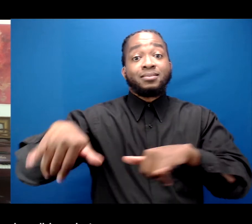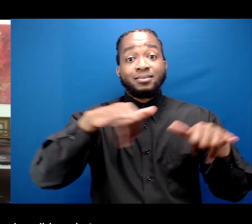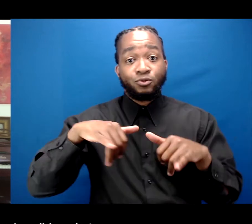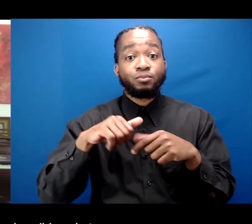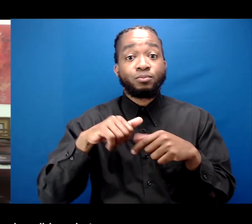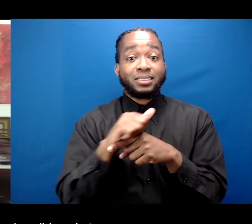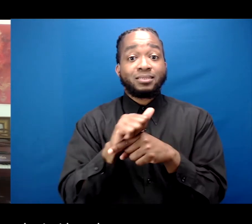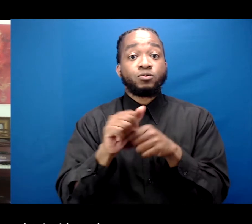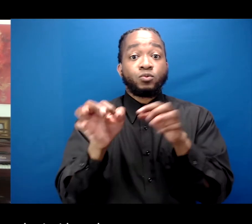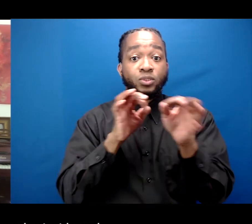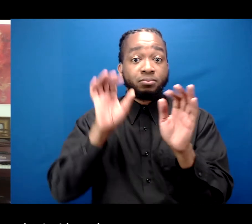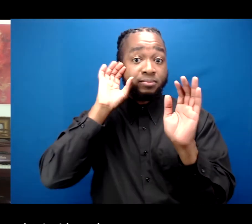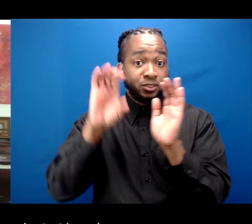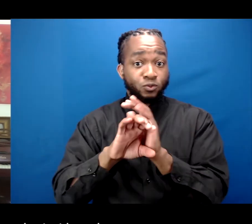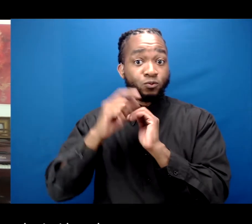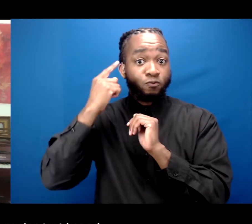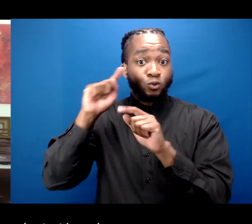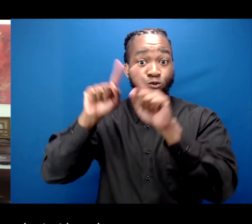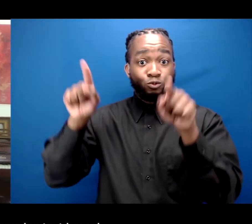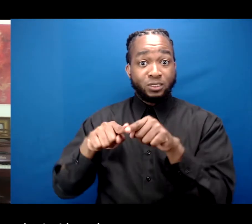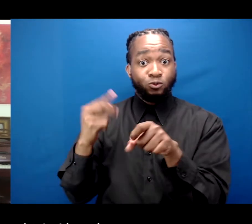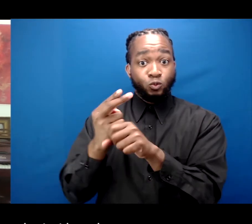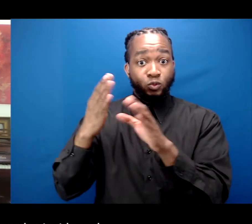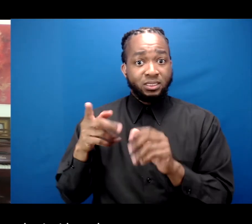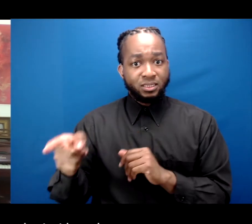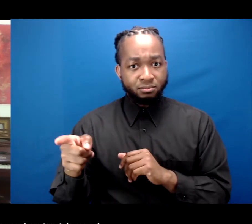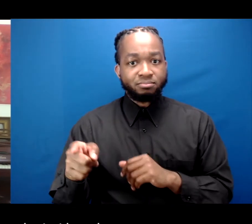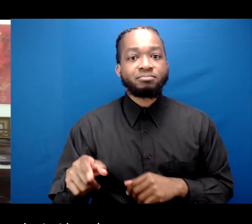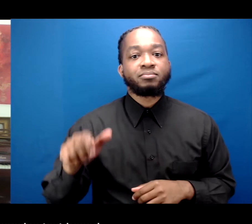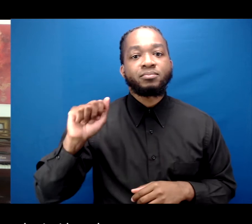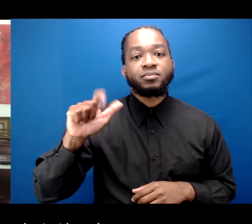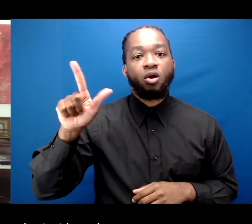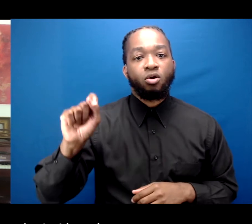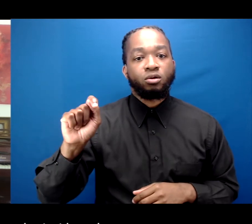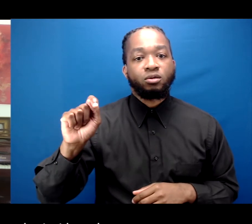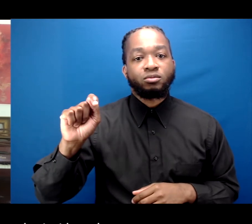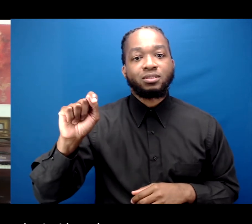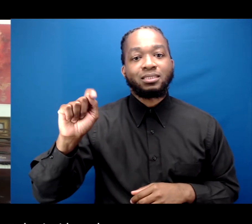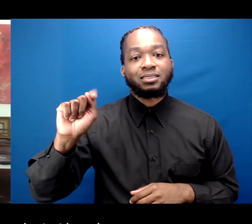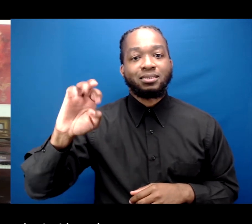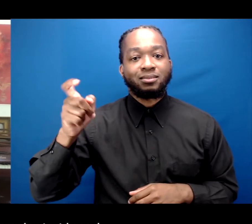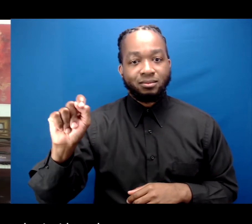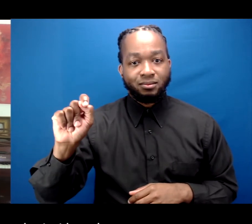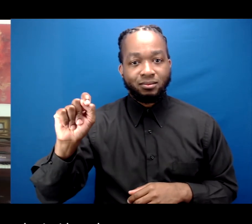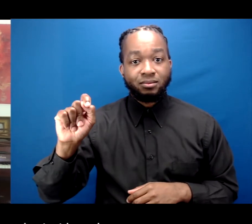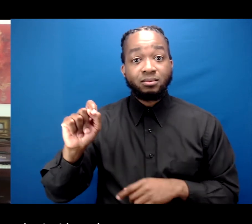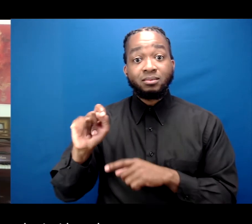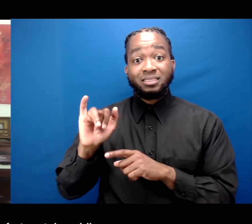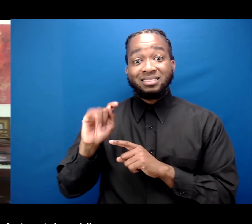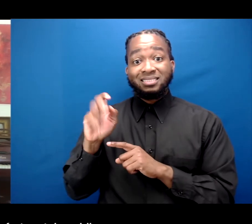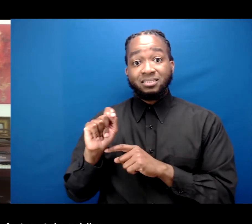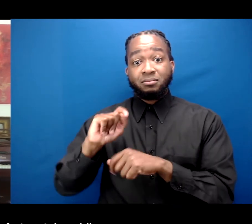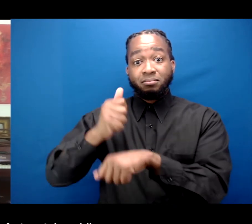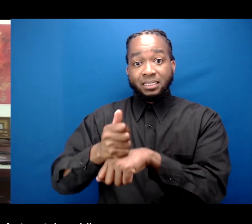screen readers is the use of alt text. Alt text is a concise text-based description that's used by screen readers